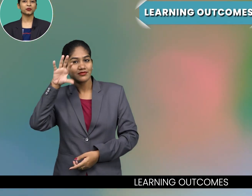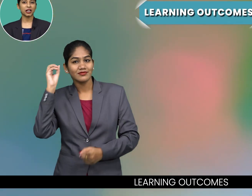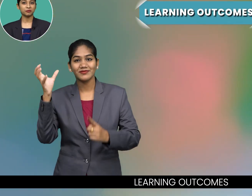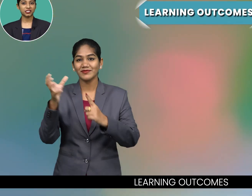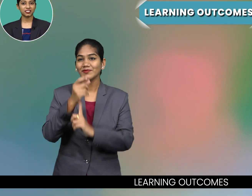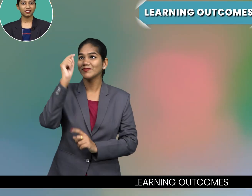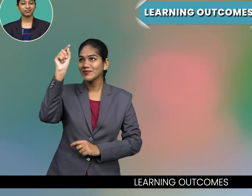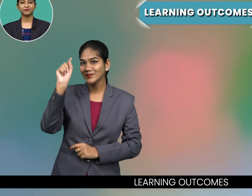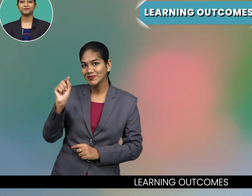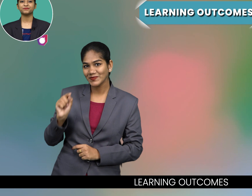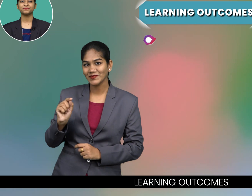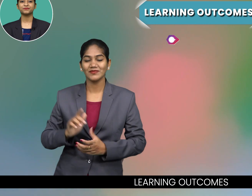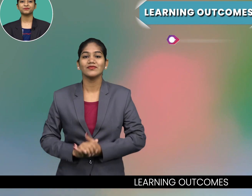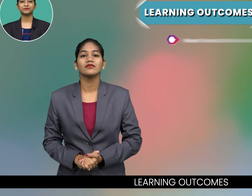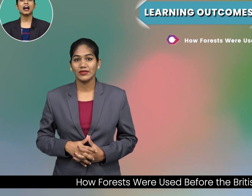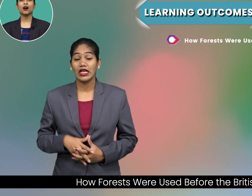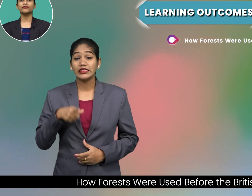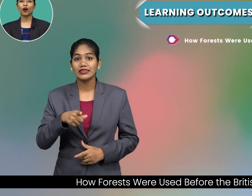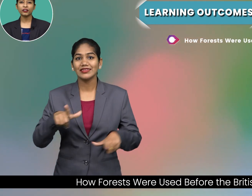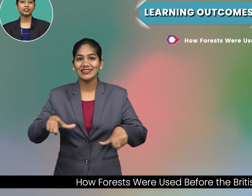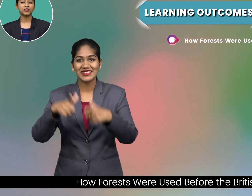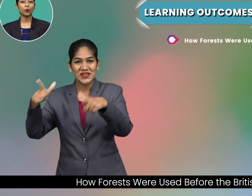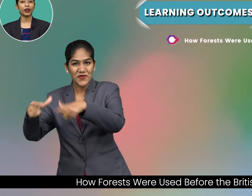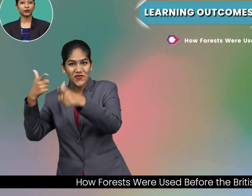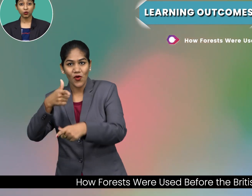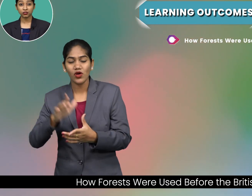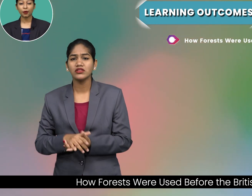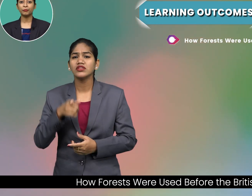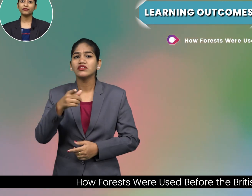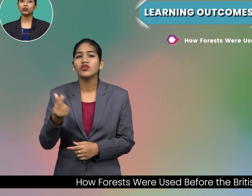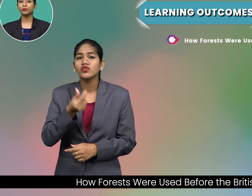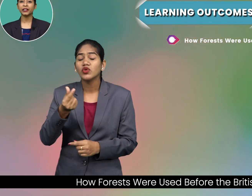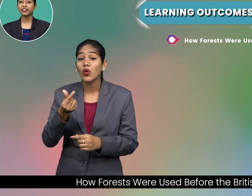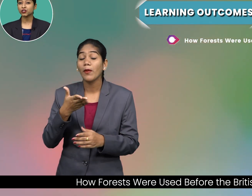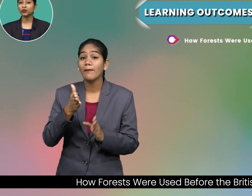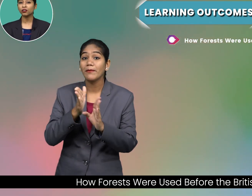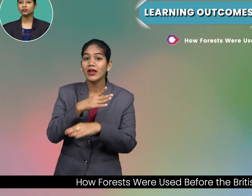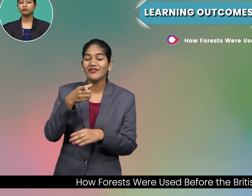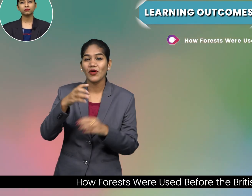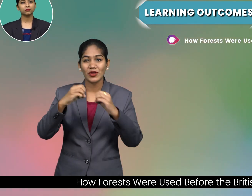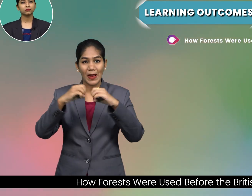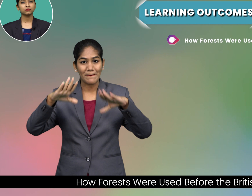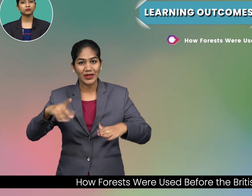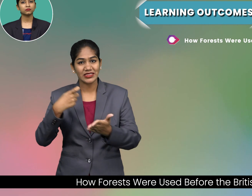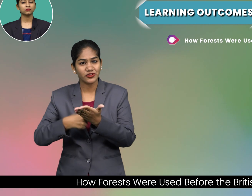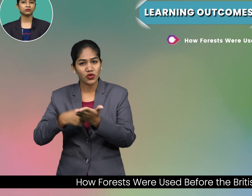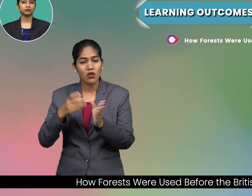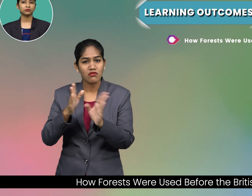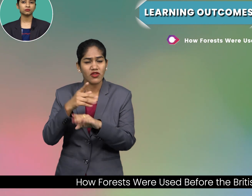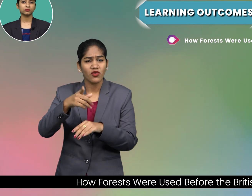Learning outcomes. How forests were used before the British rule?